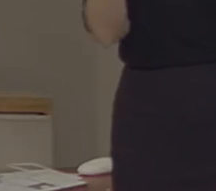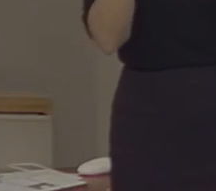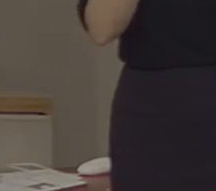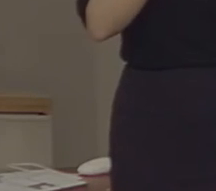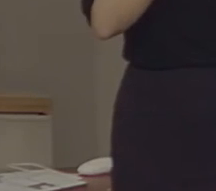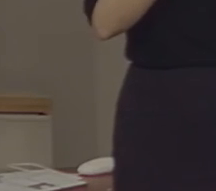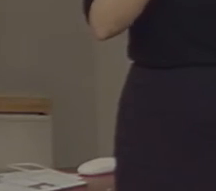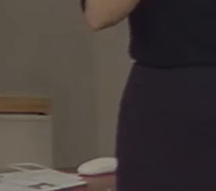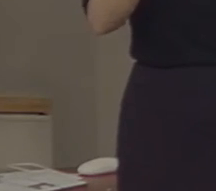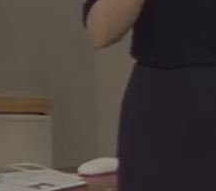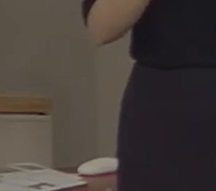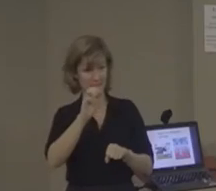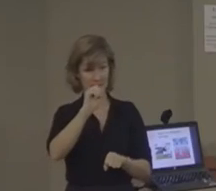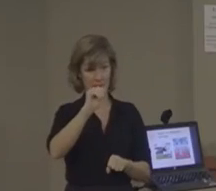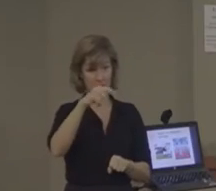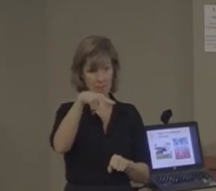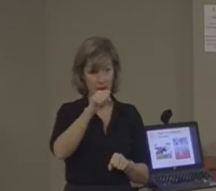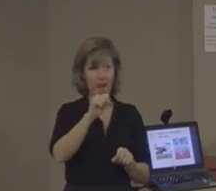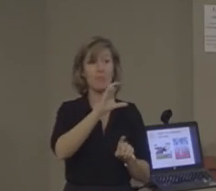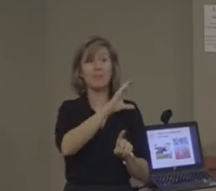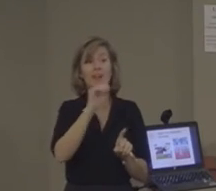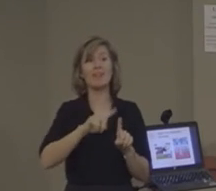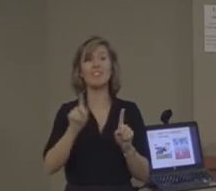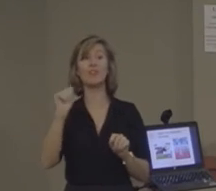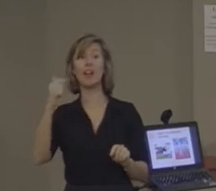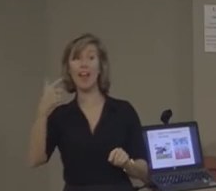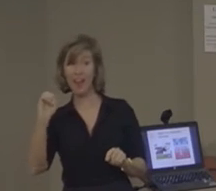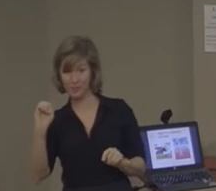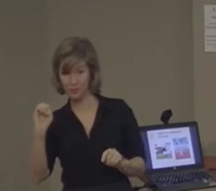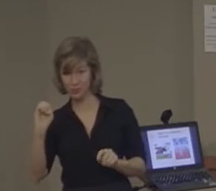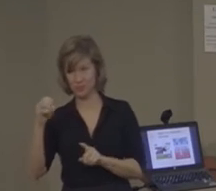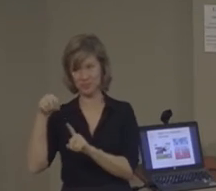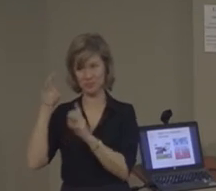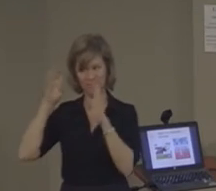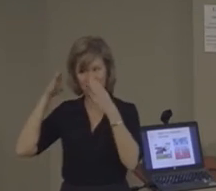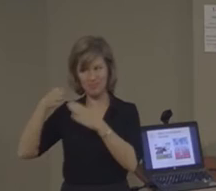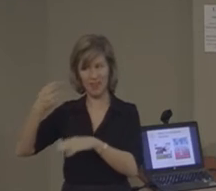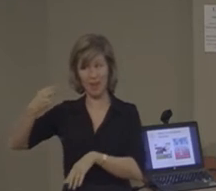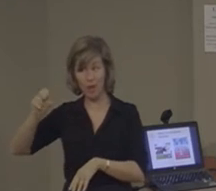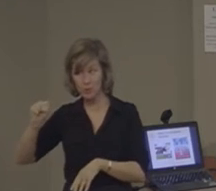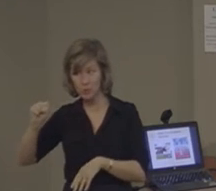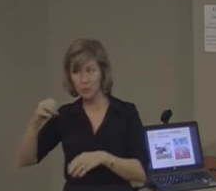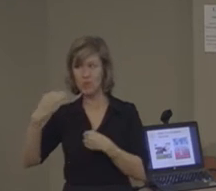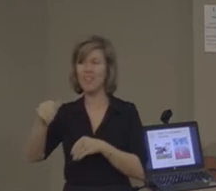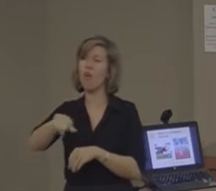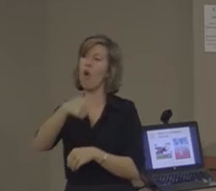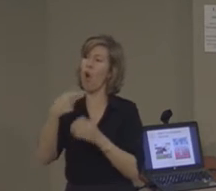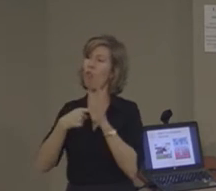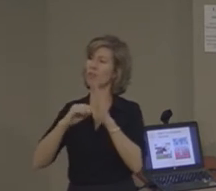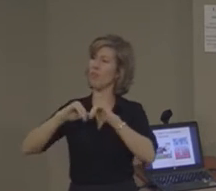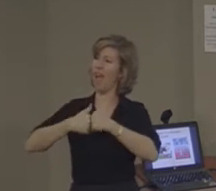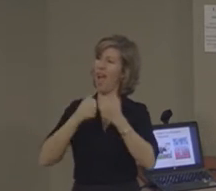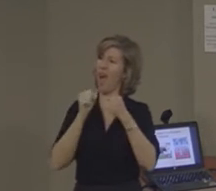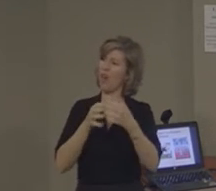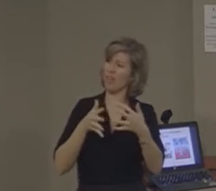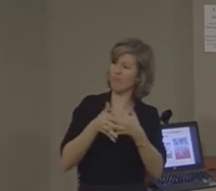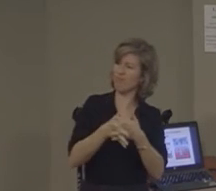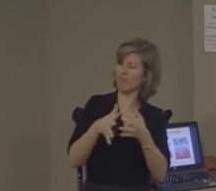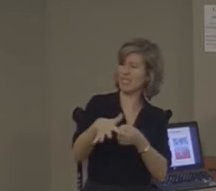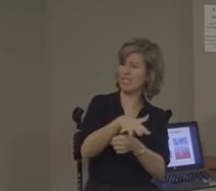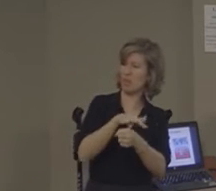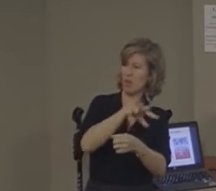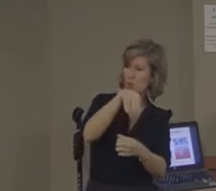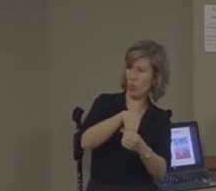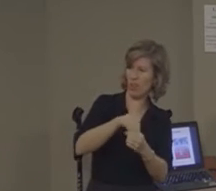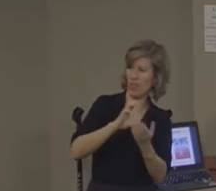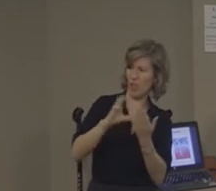and switching to a different age, high school. Let me give you another example of spatializing the curriculum. Oh, and you might say, well, what do I